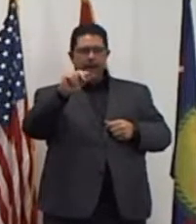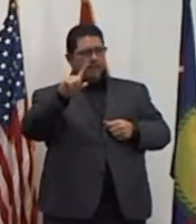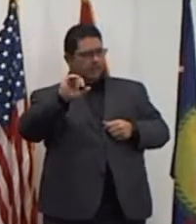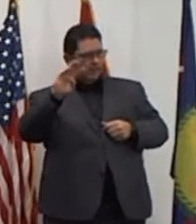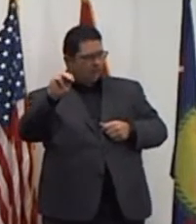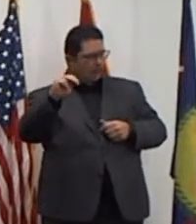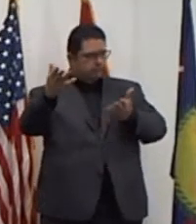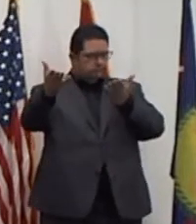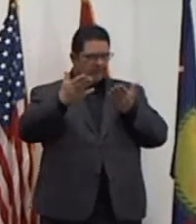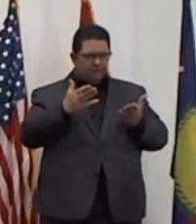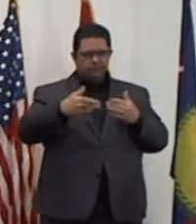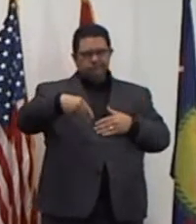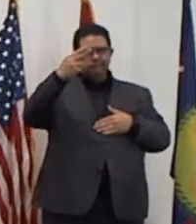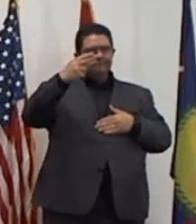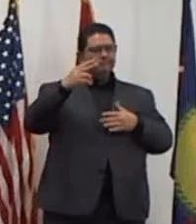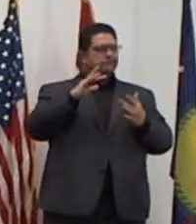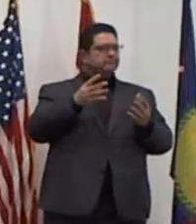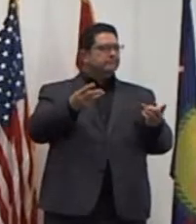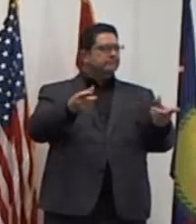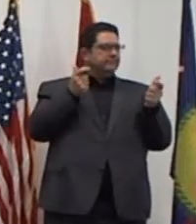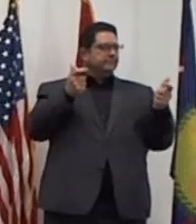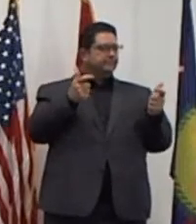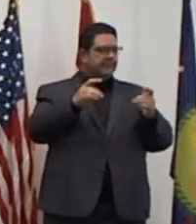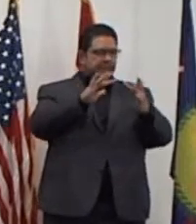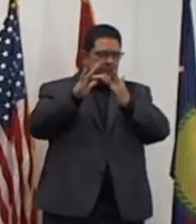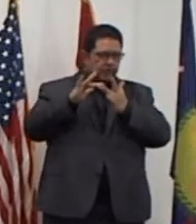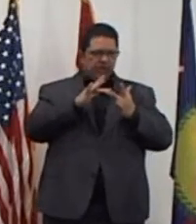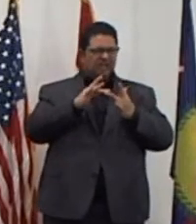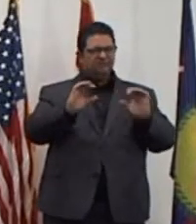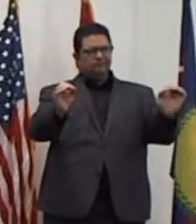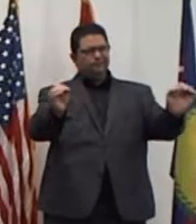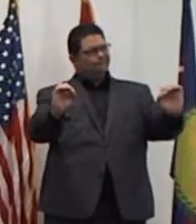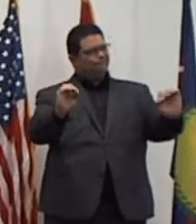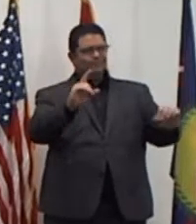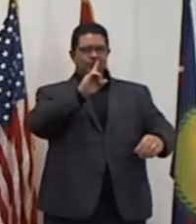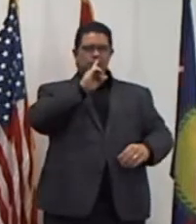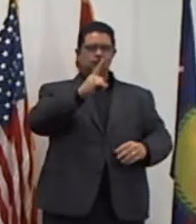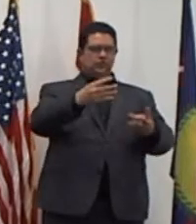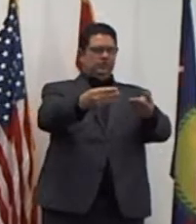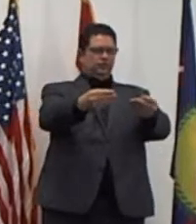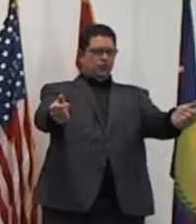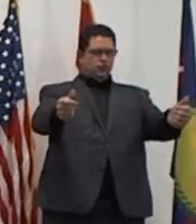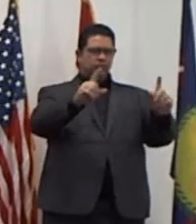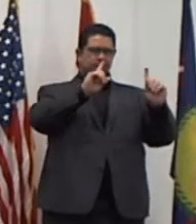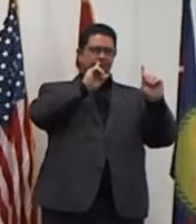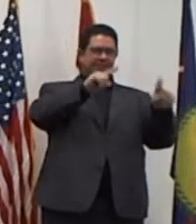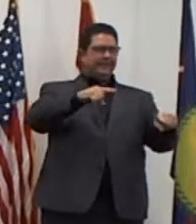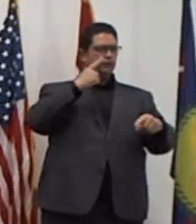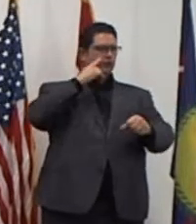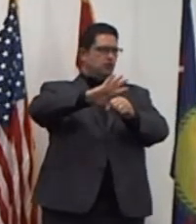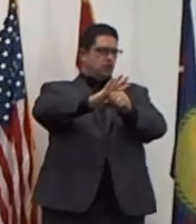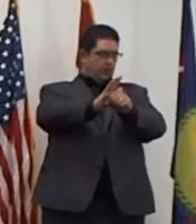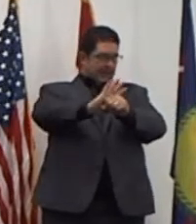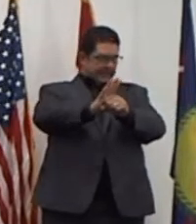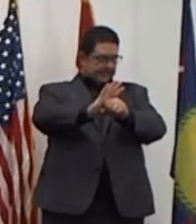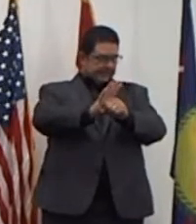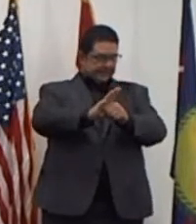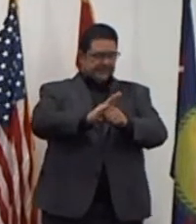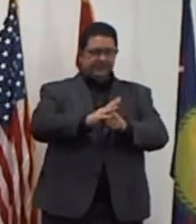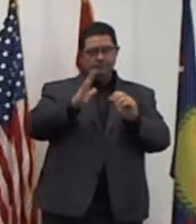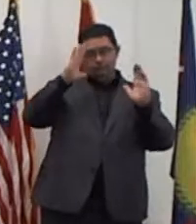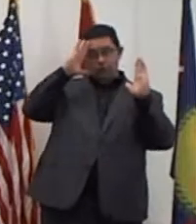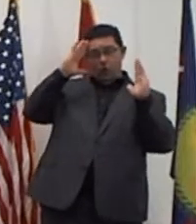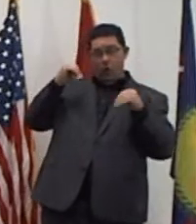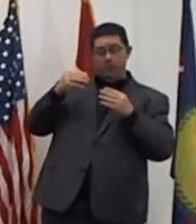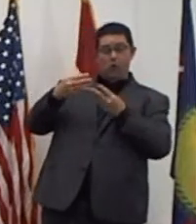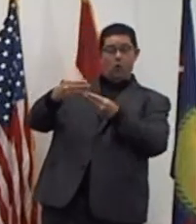internet. But there is no really simple solution to COVID-19. Wishful thinking won't go away. It won't